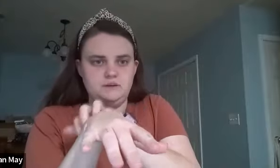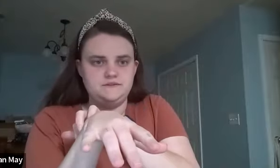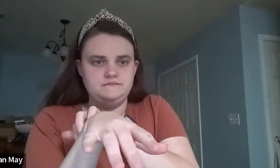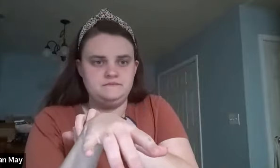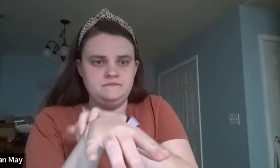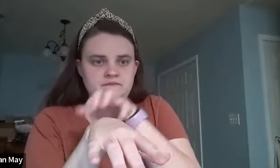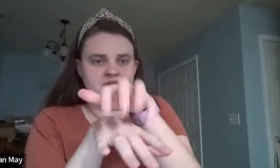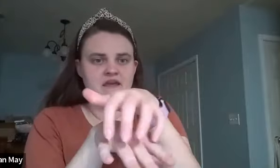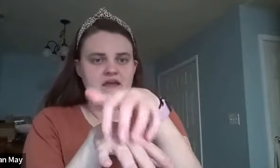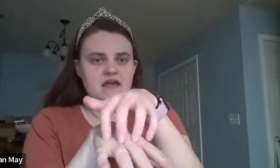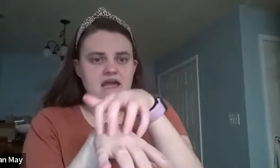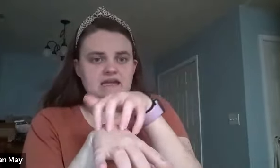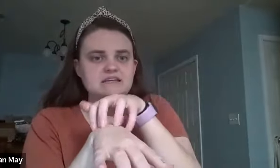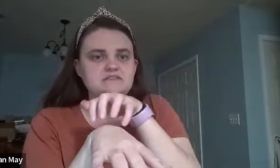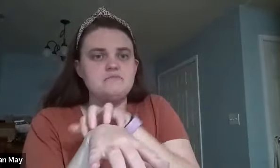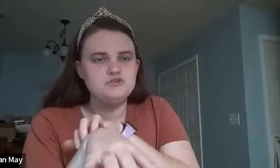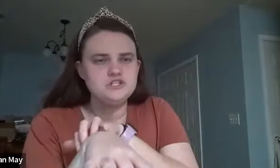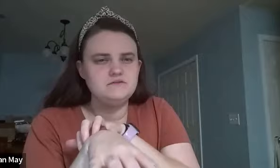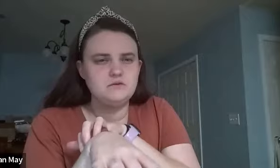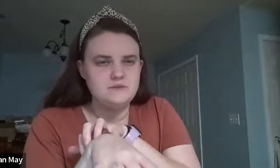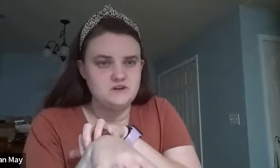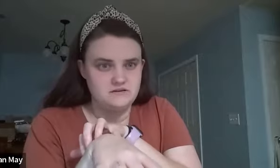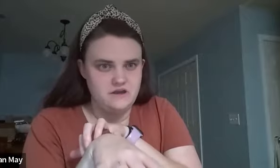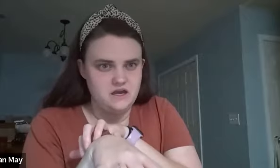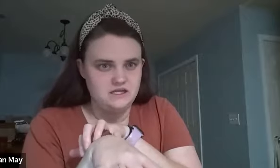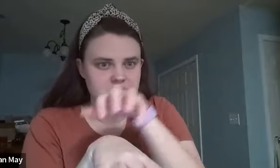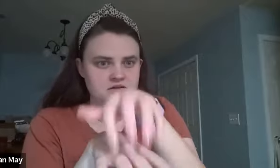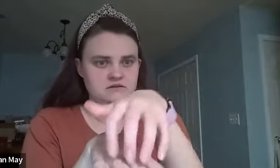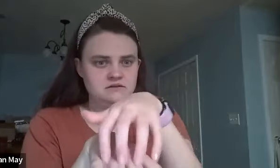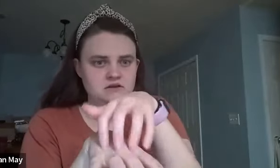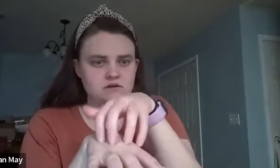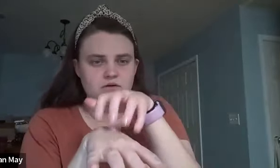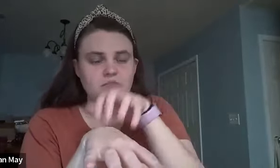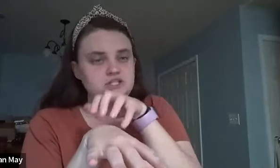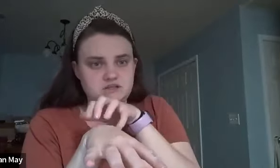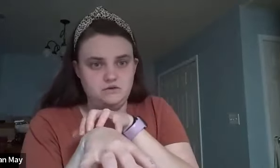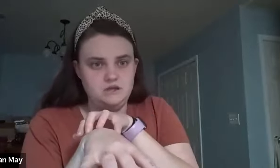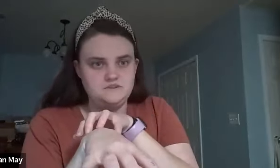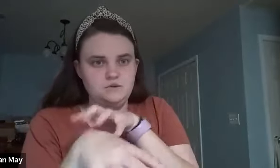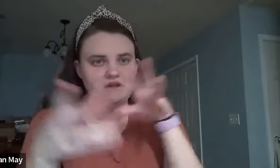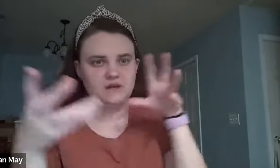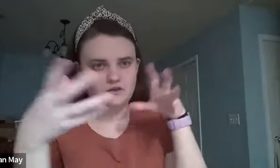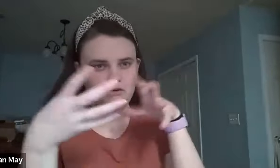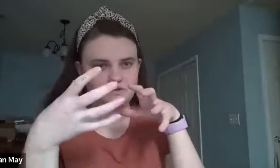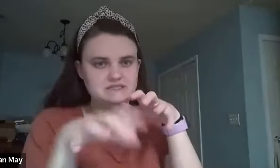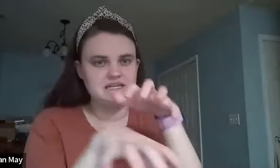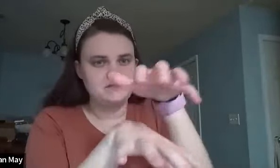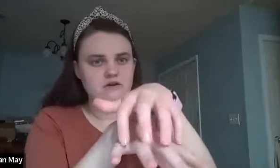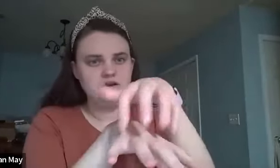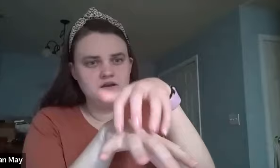grapes. And it's like the motion of grapes on a vine or bunches of grapes. So when you think about the grapes are all together,